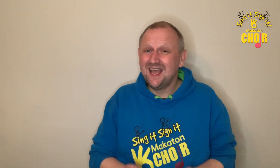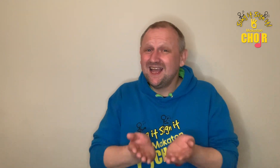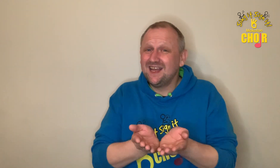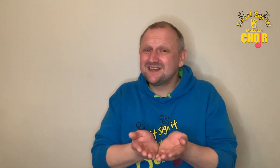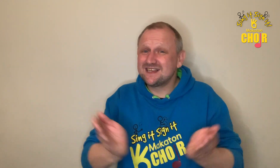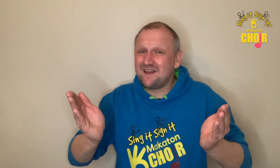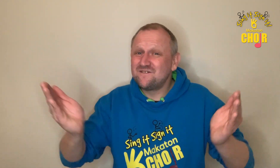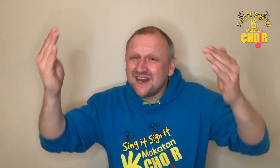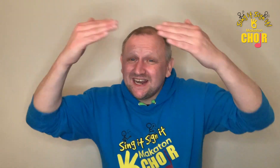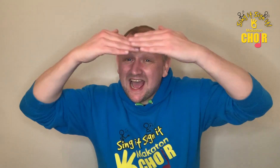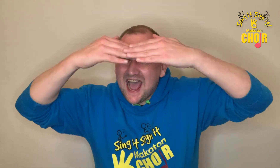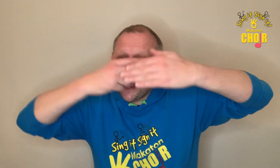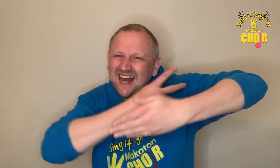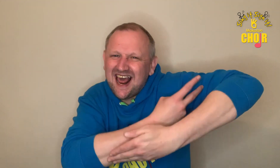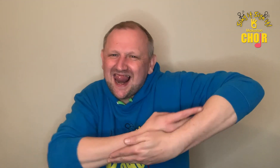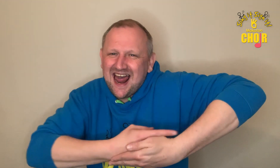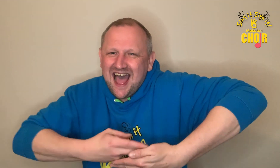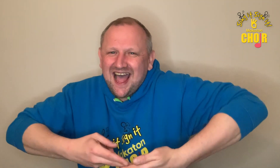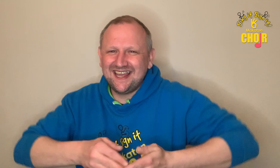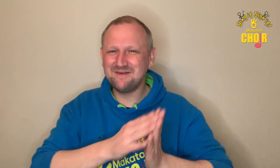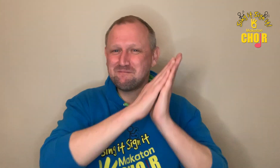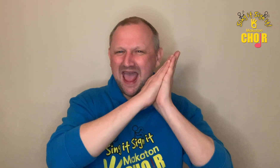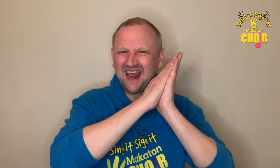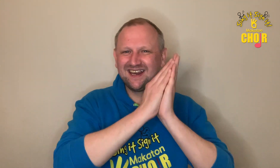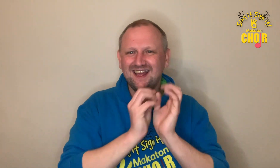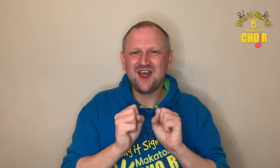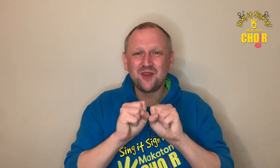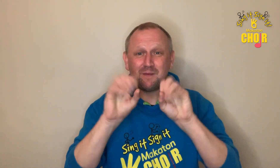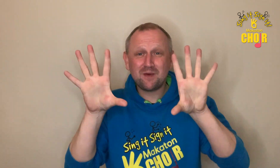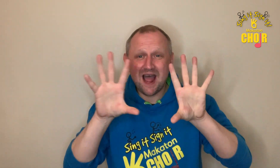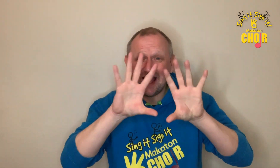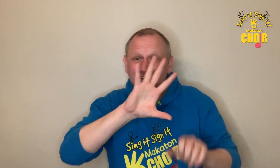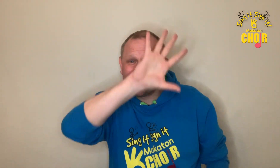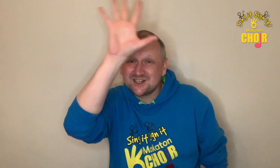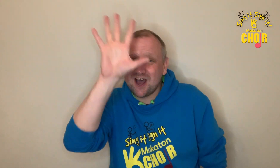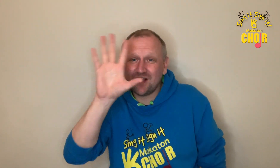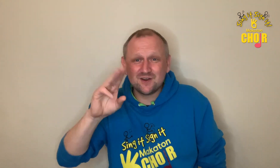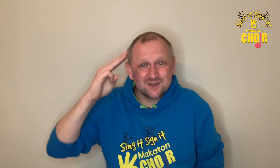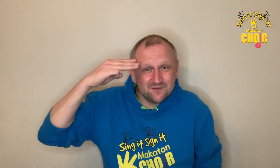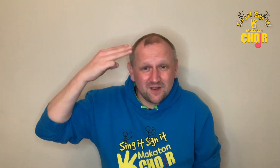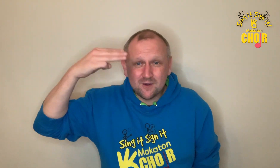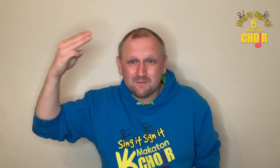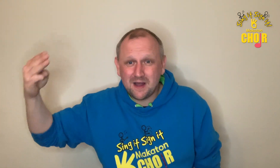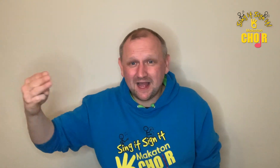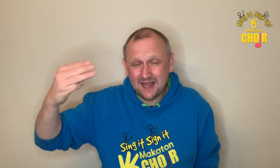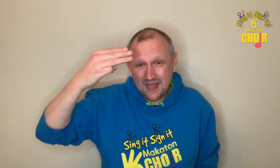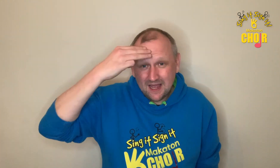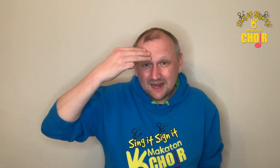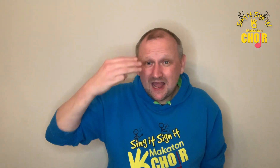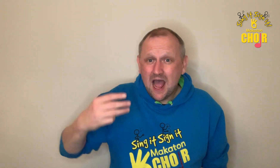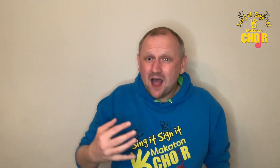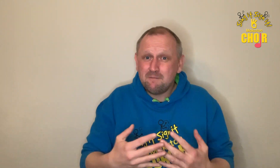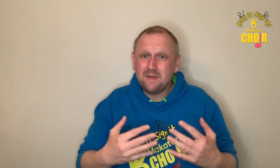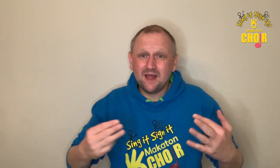Every night I lie in bed The brightest colors fill my head A million